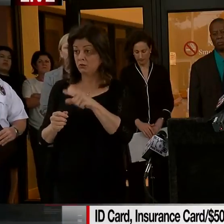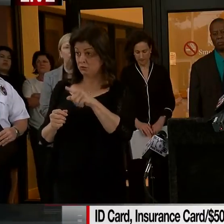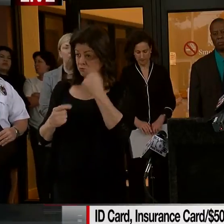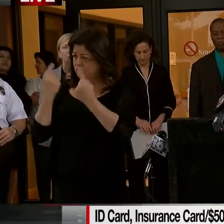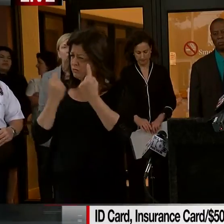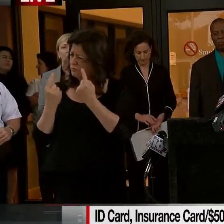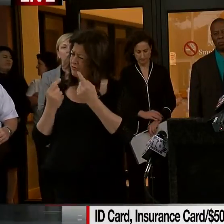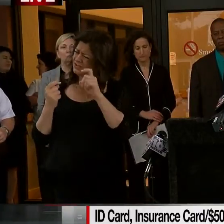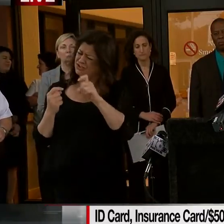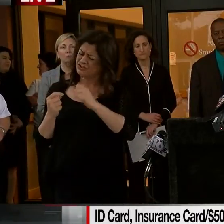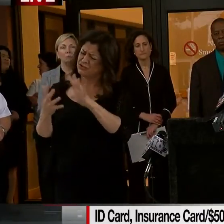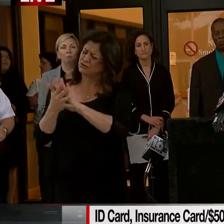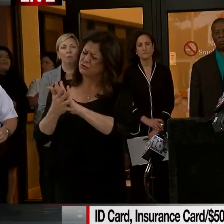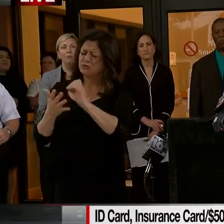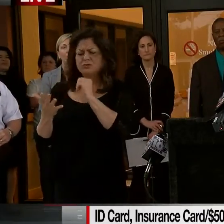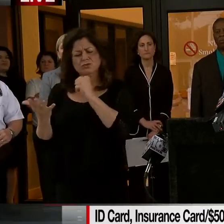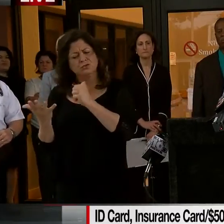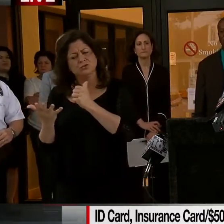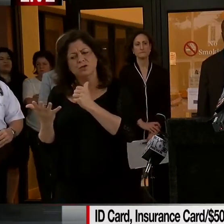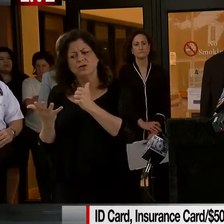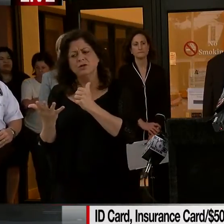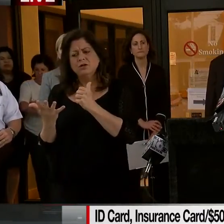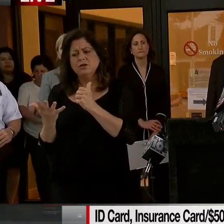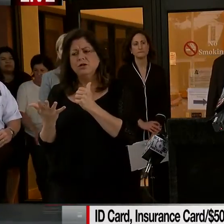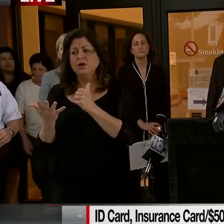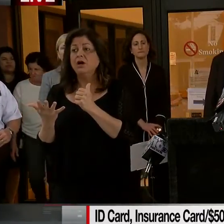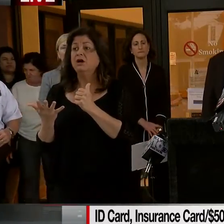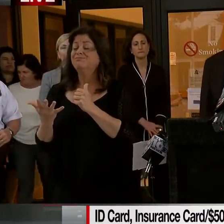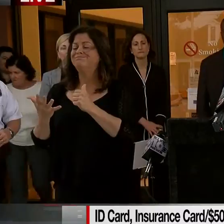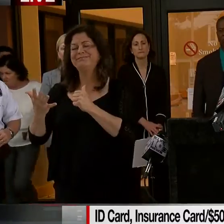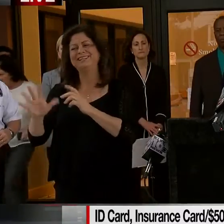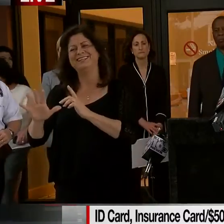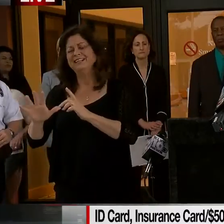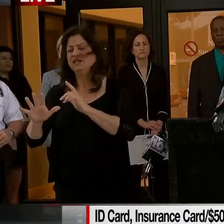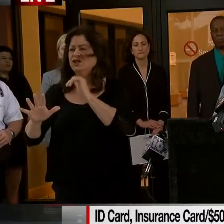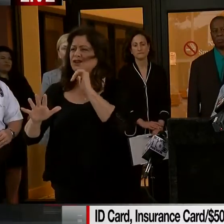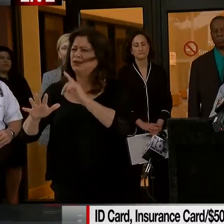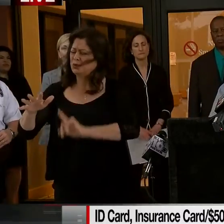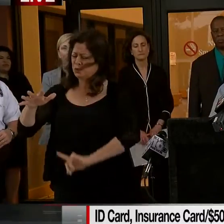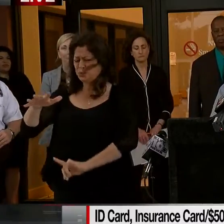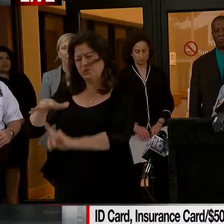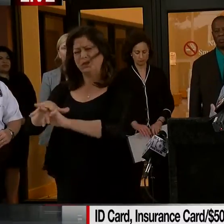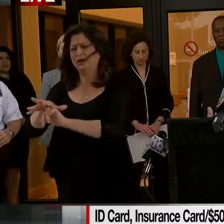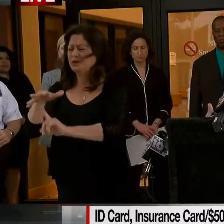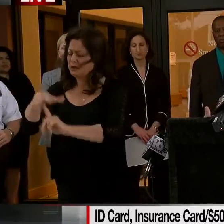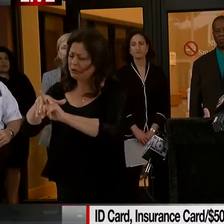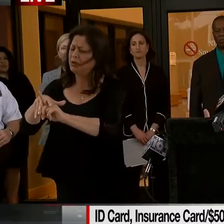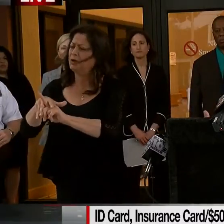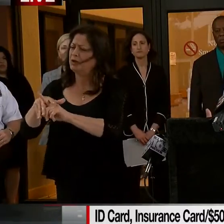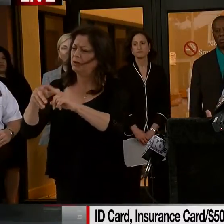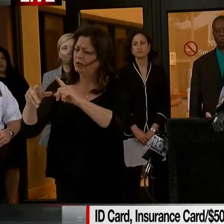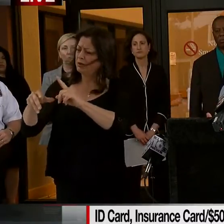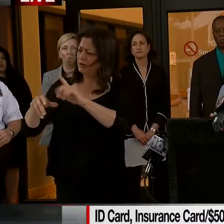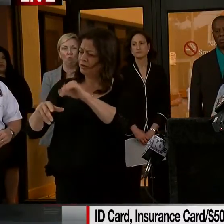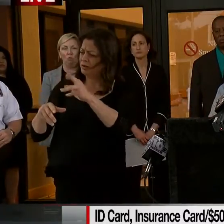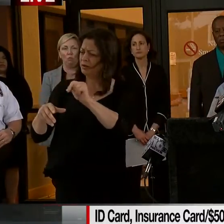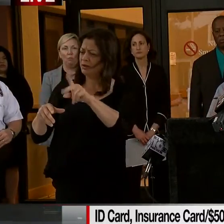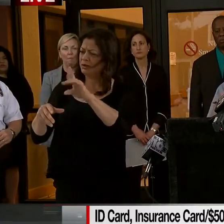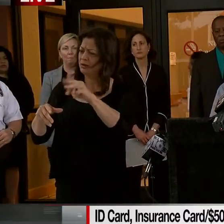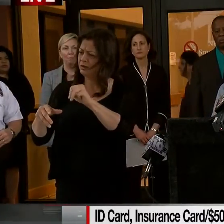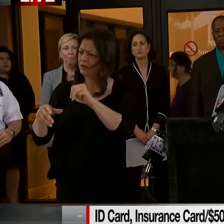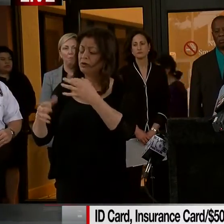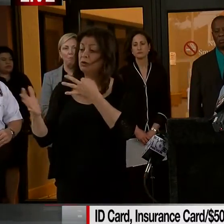be screened, please do not show up if you're just curious as to whether or not you have COVID-19. If you